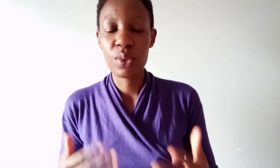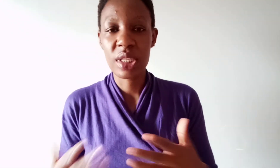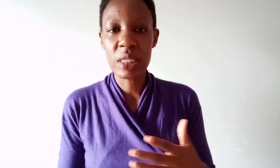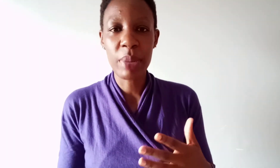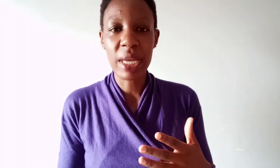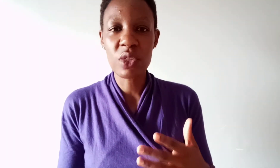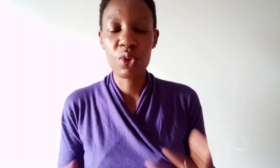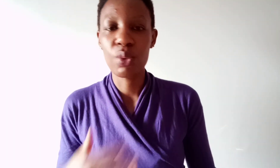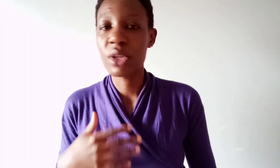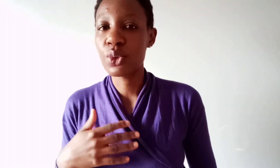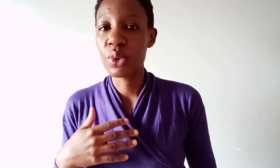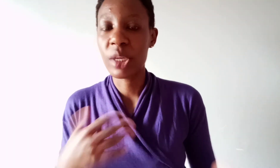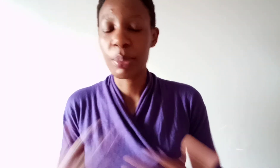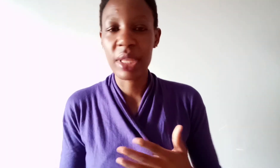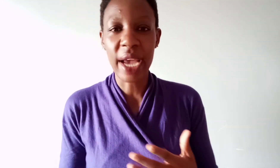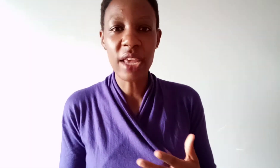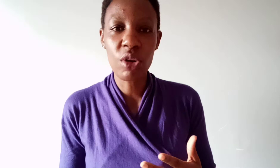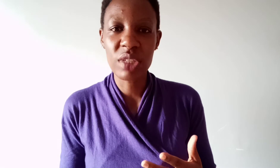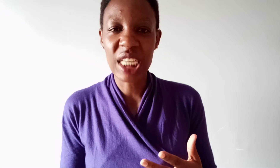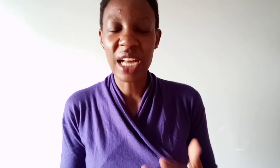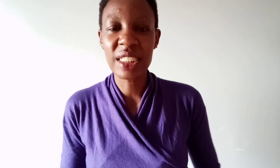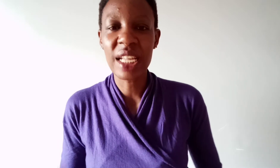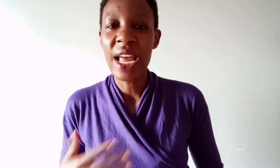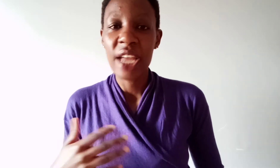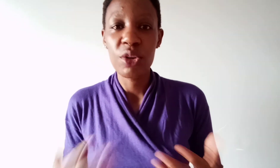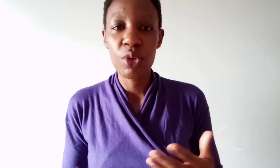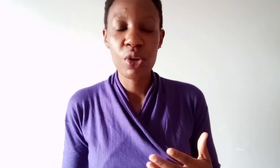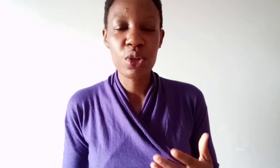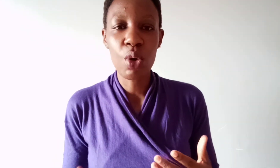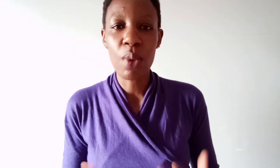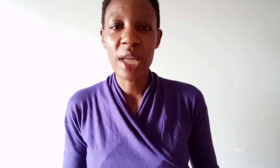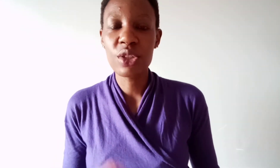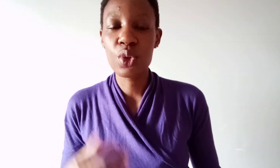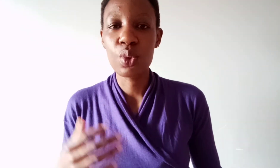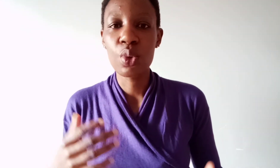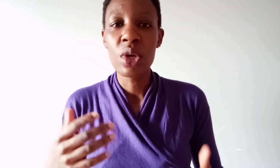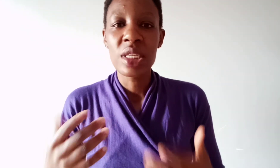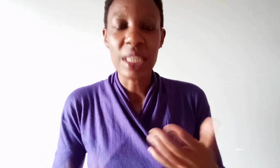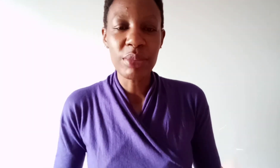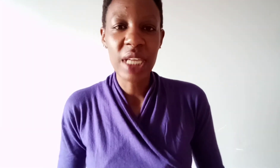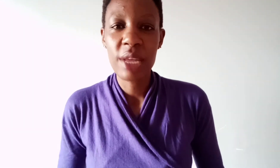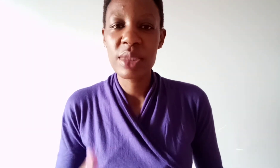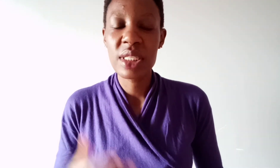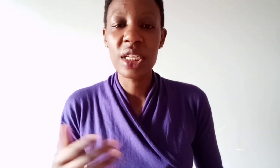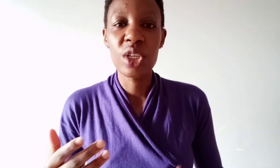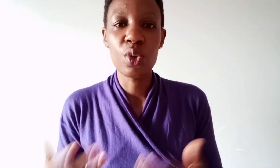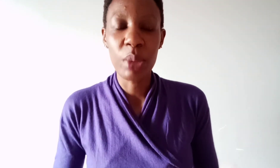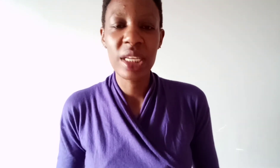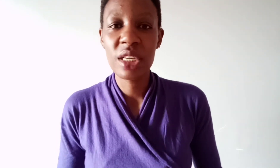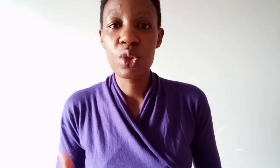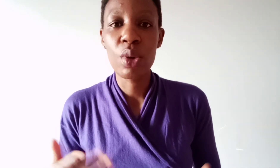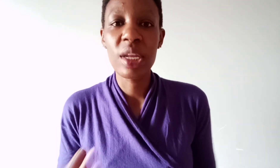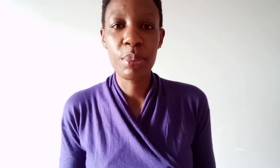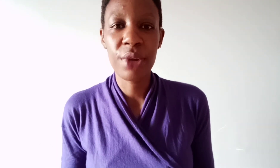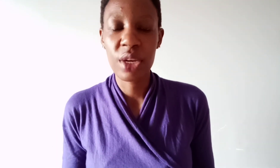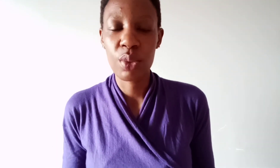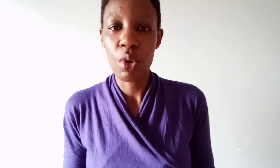this person, you want to keep the eye contact, and you also want to sometimes you may need to lip read what the